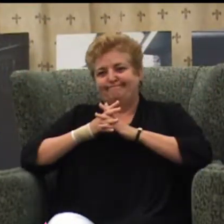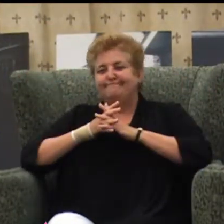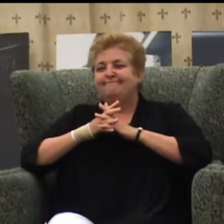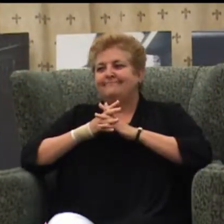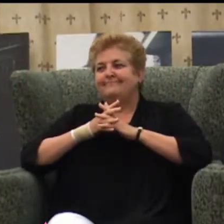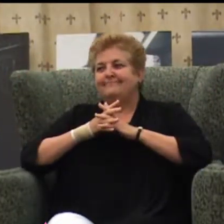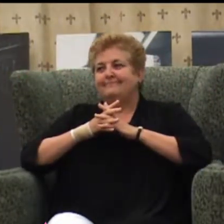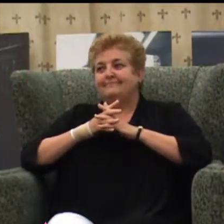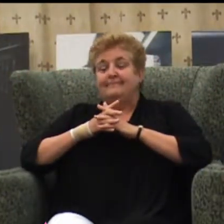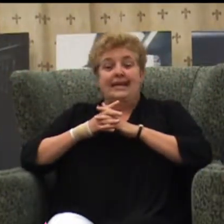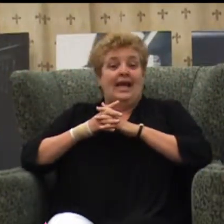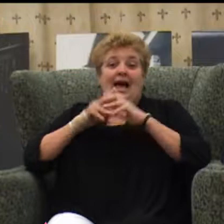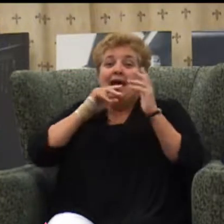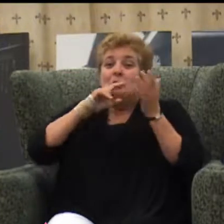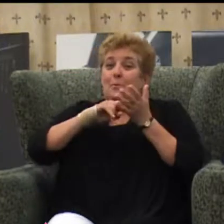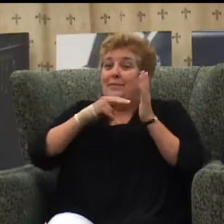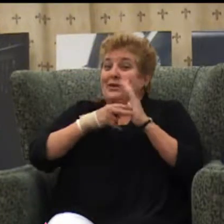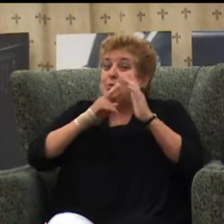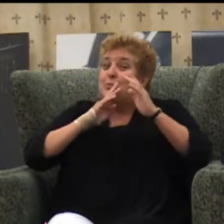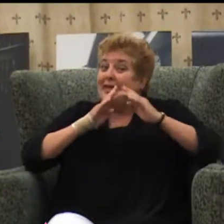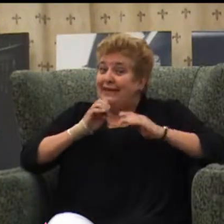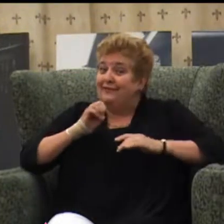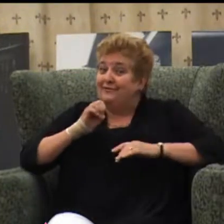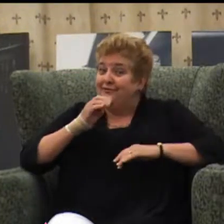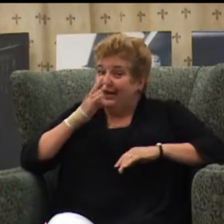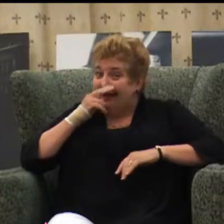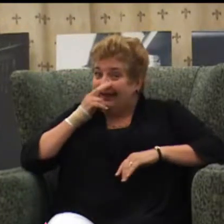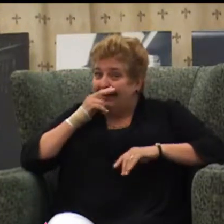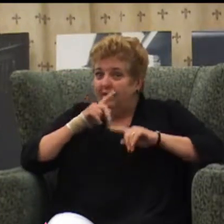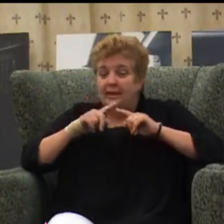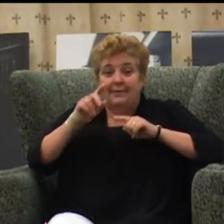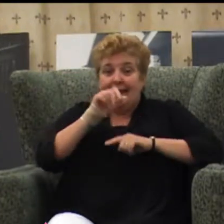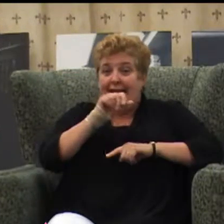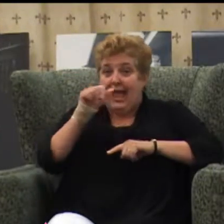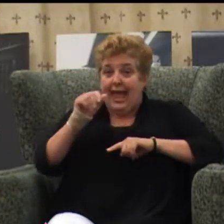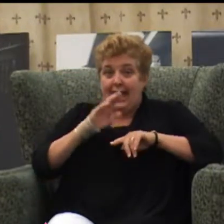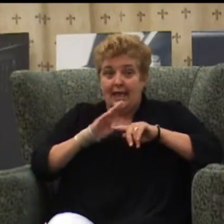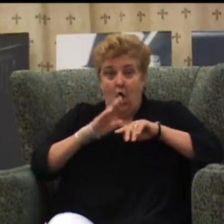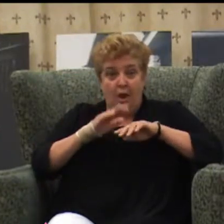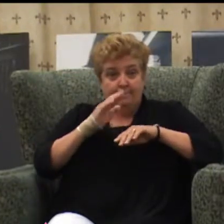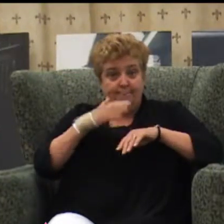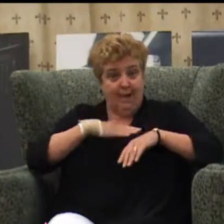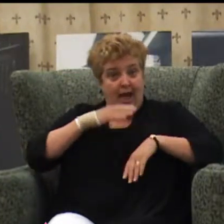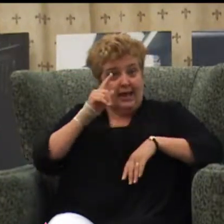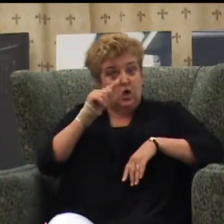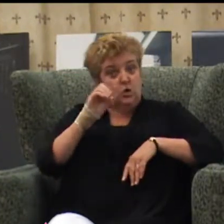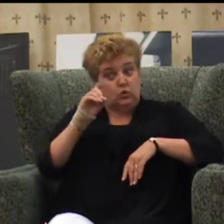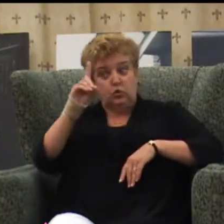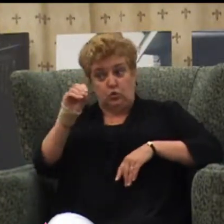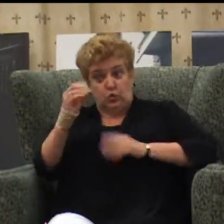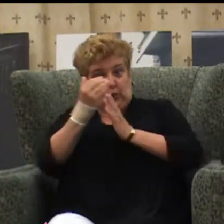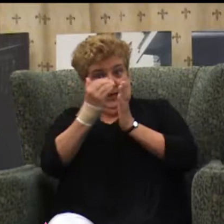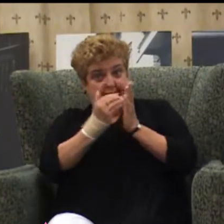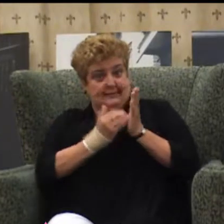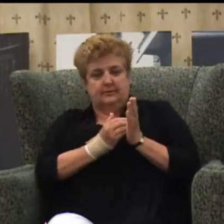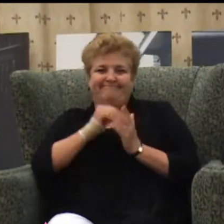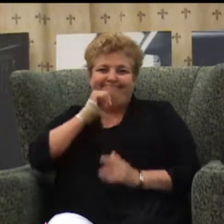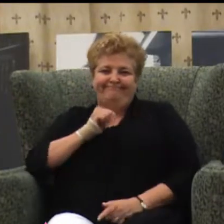I mean, I don't mean to be funny, but Alcoholics Anonymous wasn't on my to-do list. You know, I didn't get to AA because I had a bad